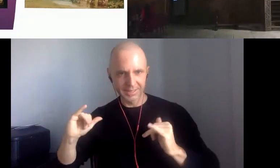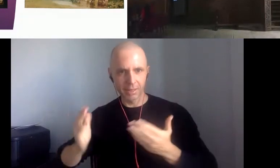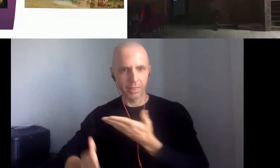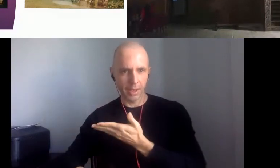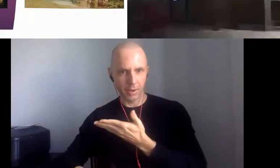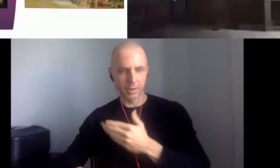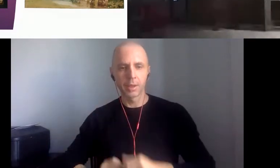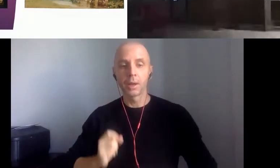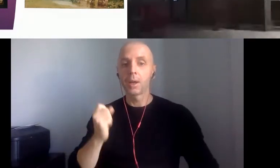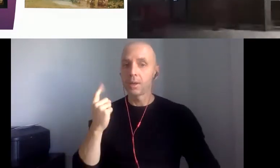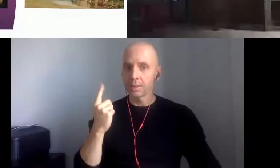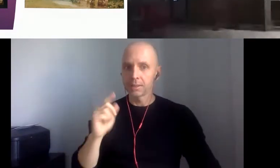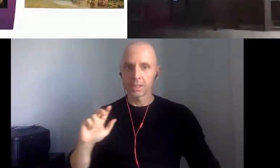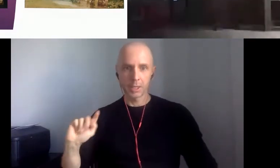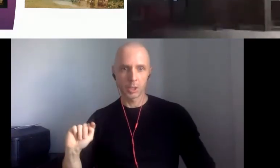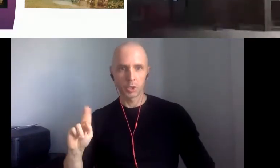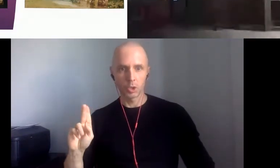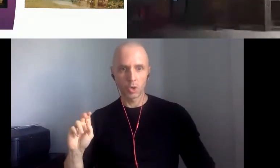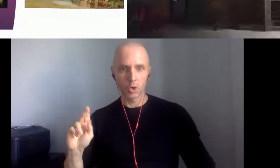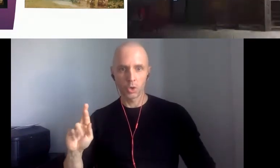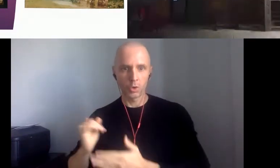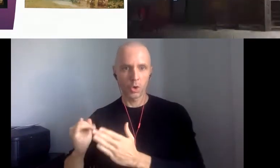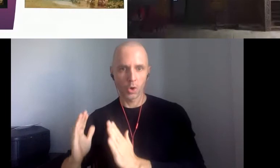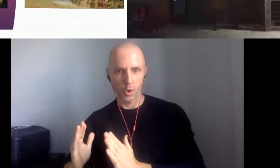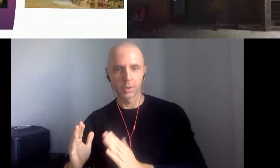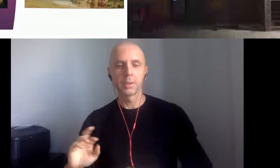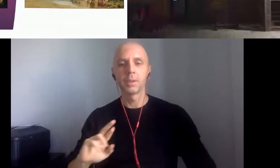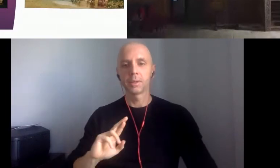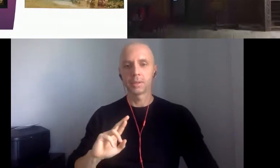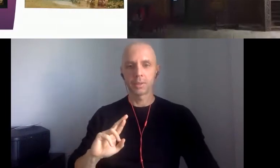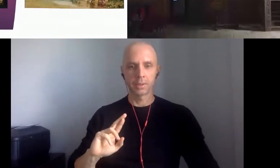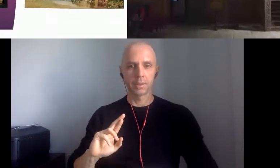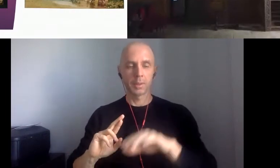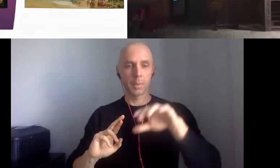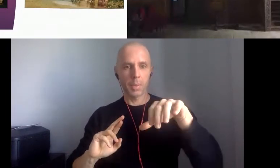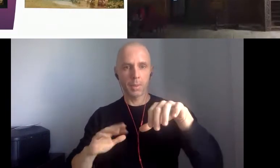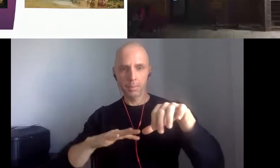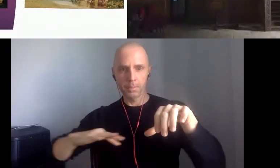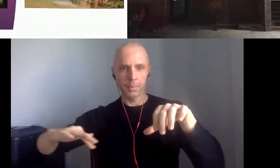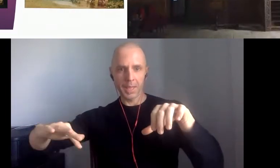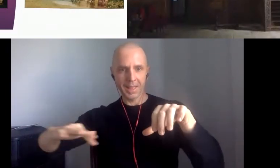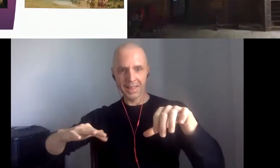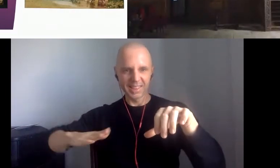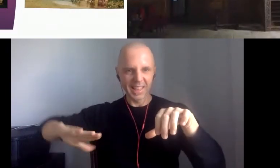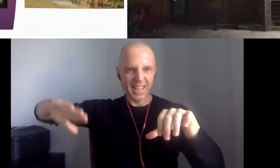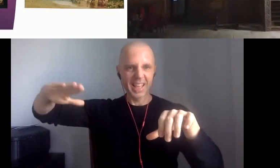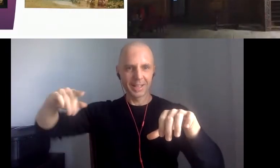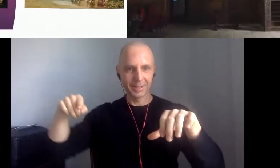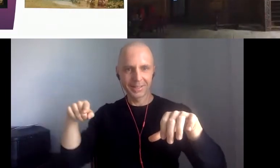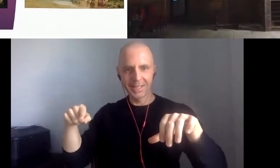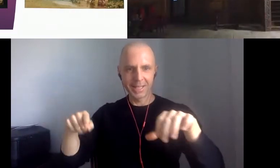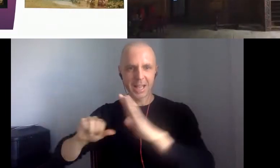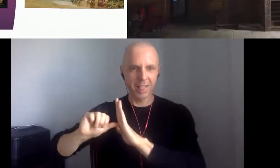east. So Turner has made the hill on the right-hand side of the picture to the east of the castle look a lot bigger than it actually is. And it leaves the